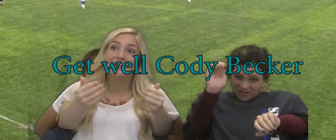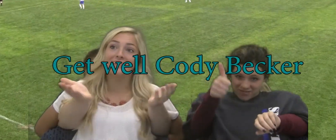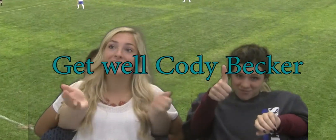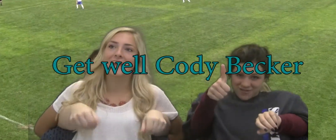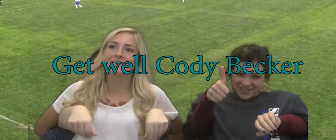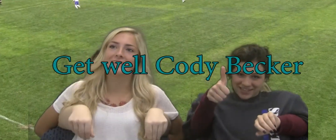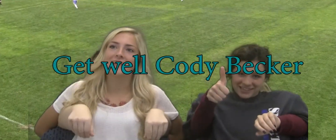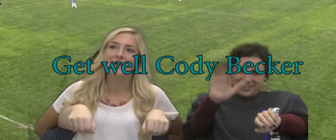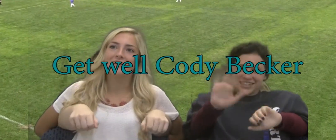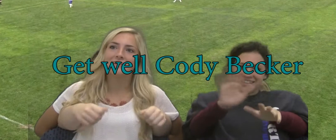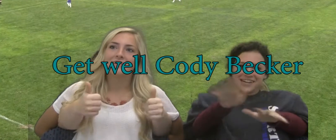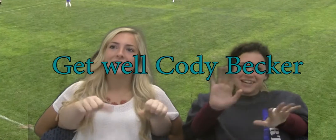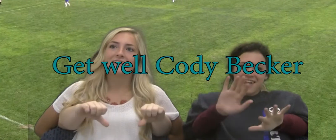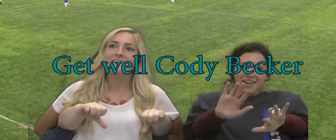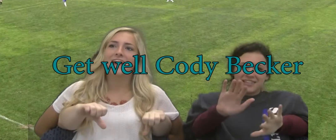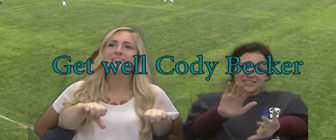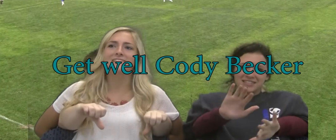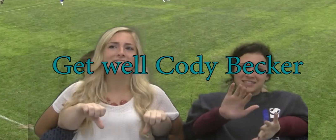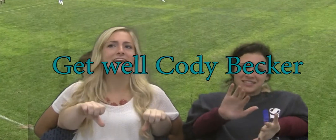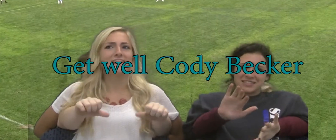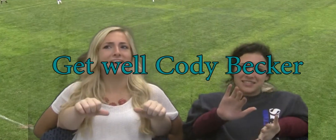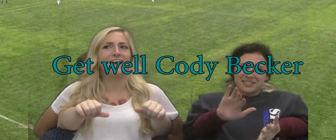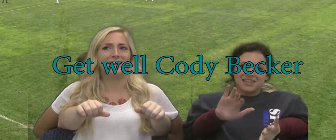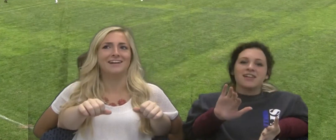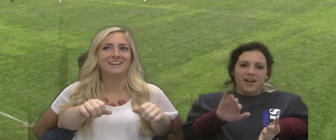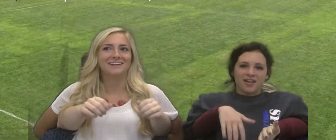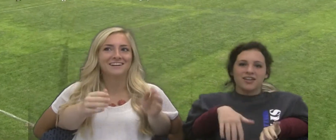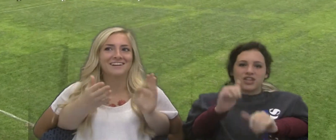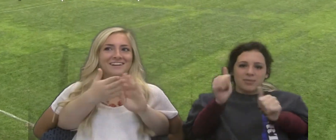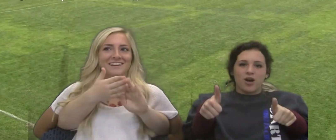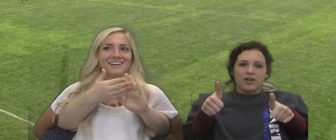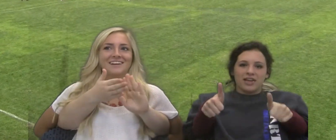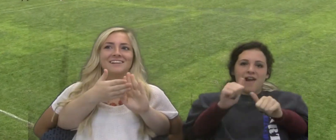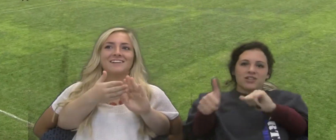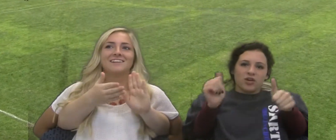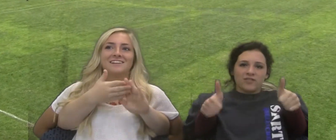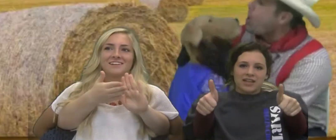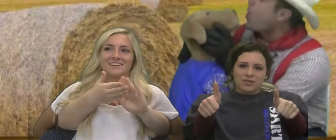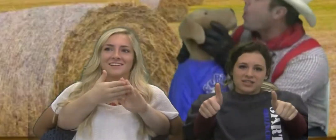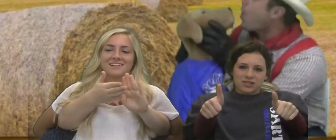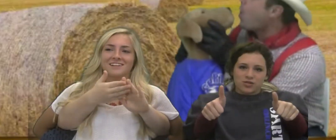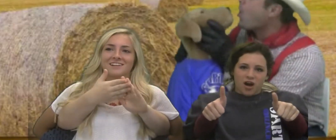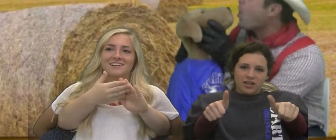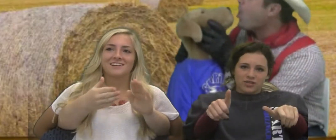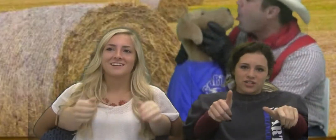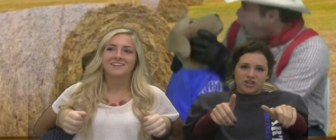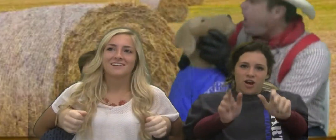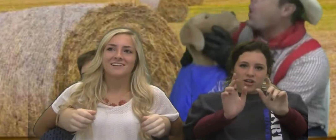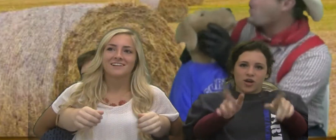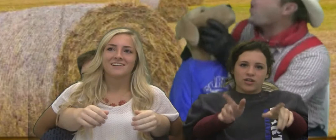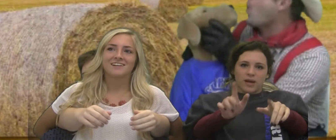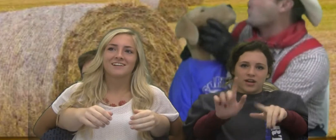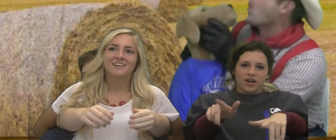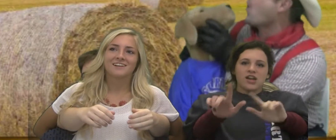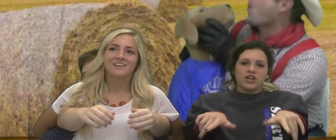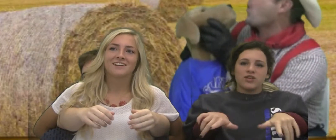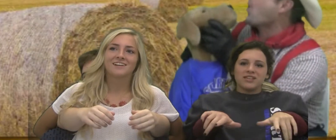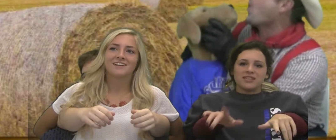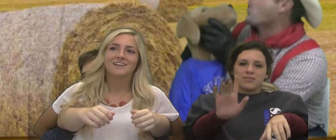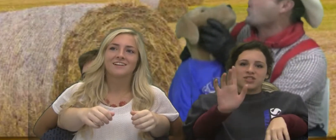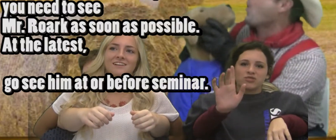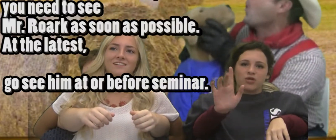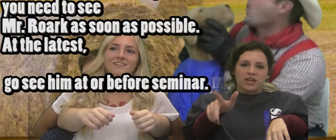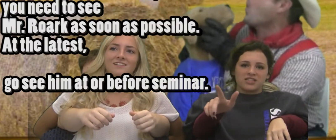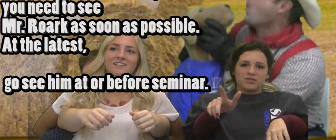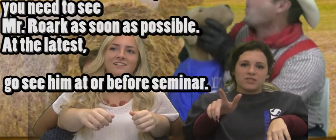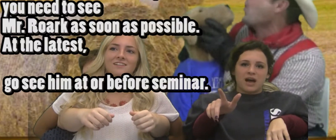half. His status is day-to-day. Good job, Cody. Tony Vasquez, Luke Awney, Christian Hall, and Cody Becker. You need to